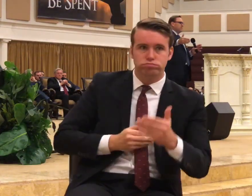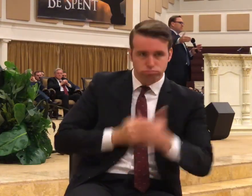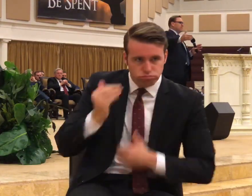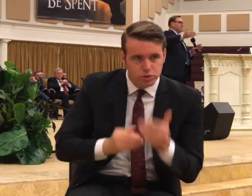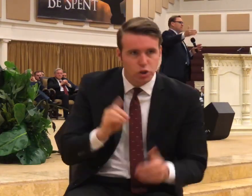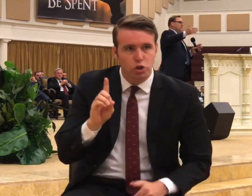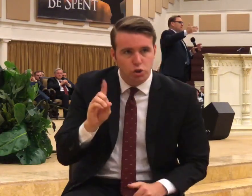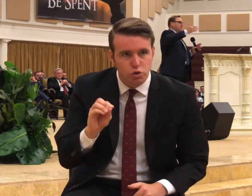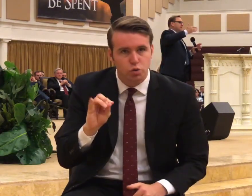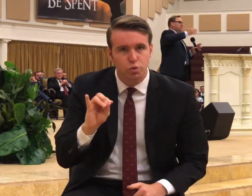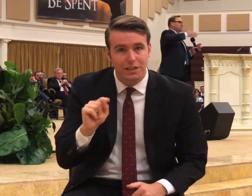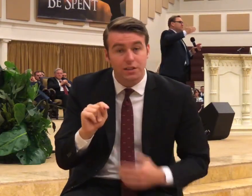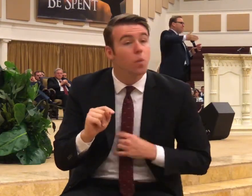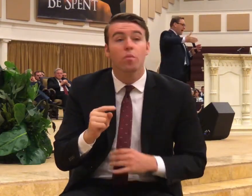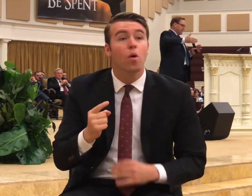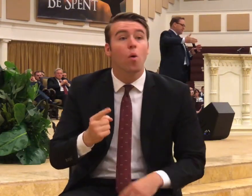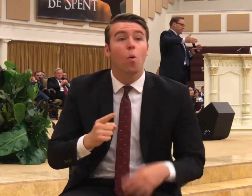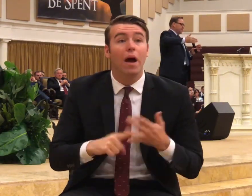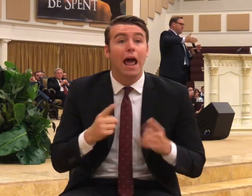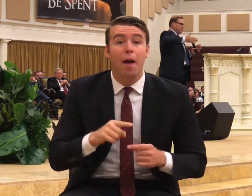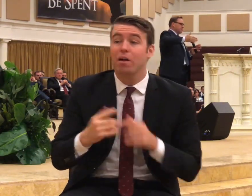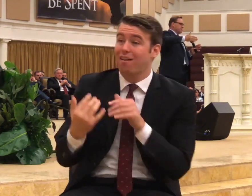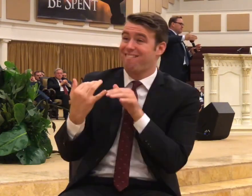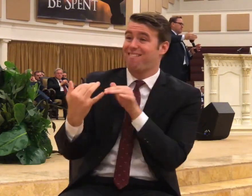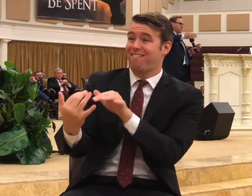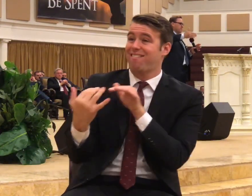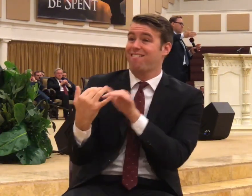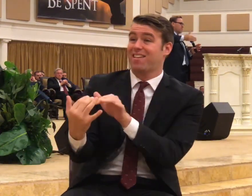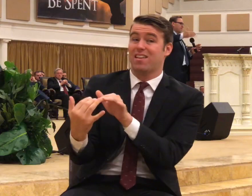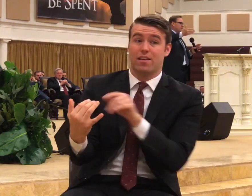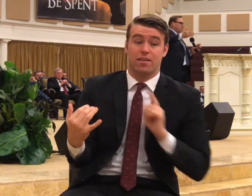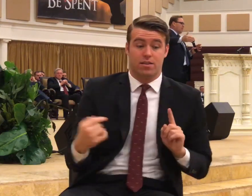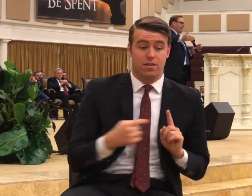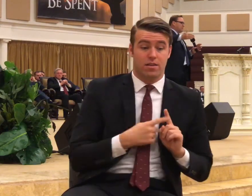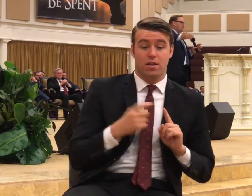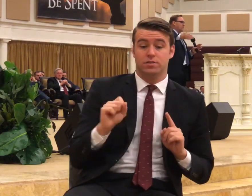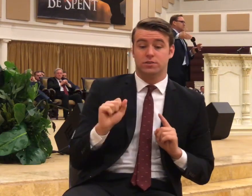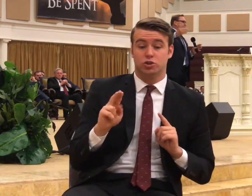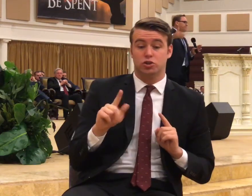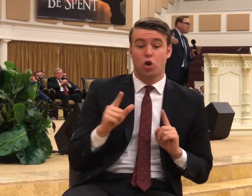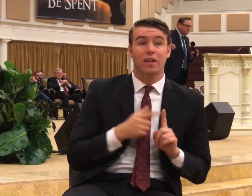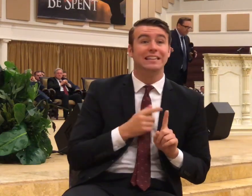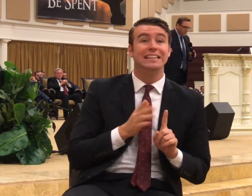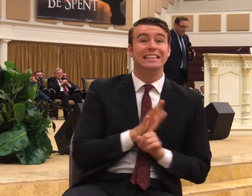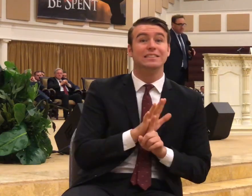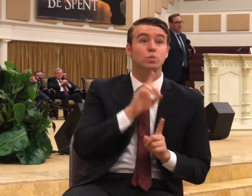his response wasn't quite